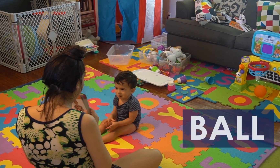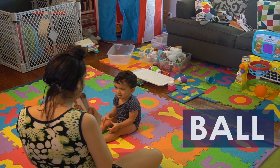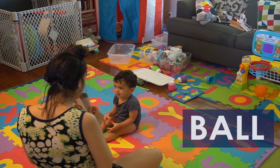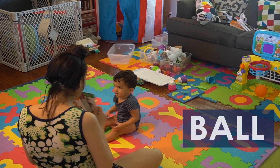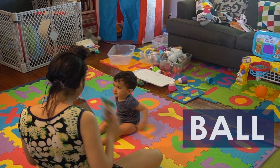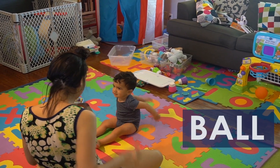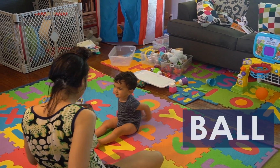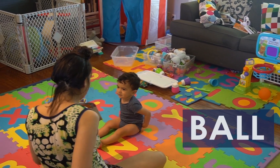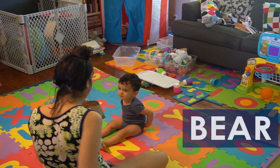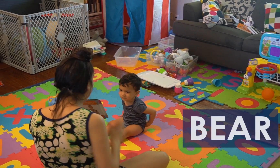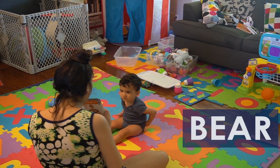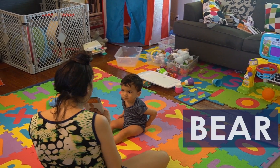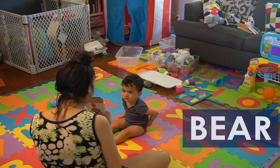Accident. Bear.